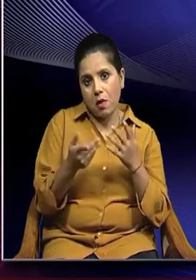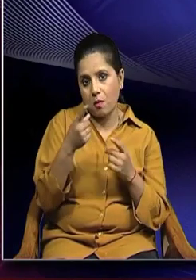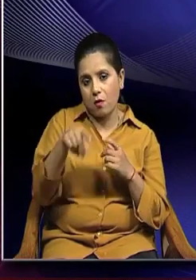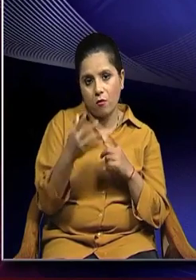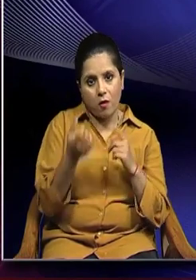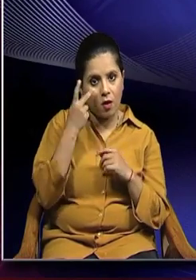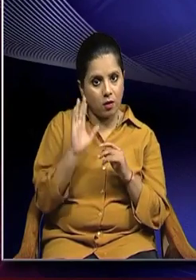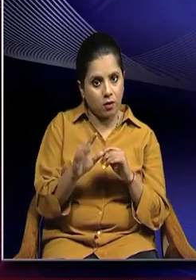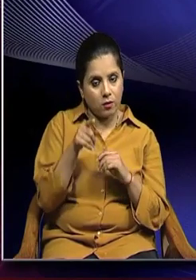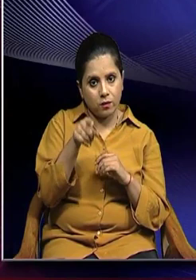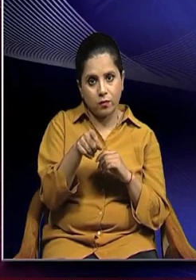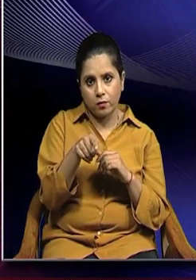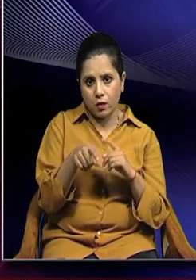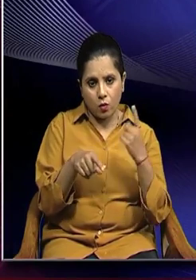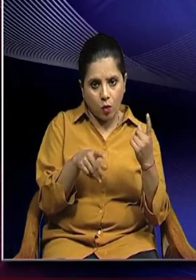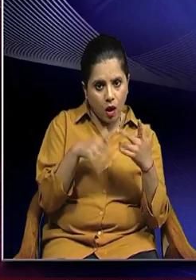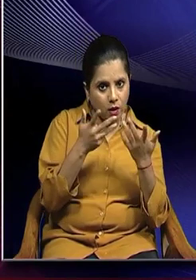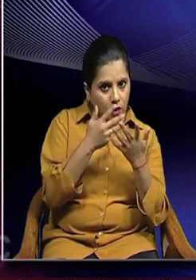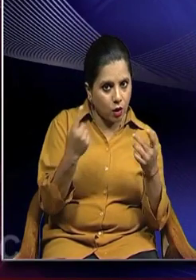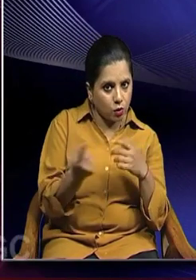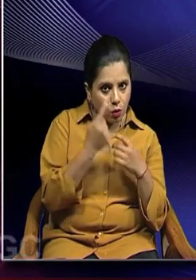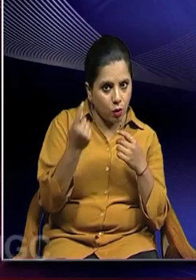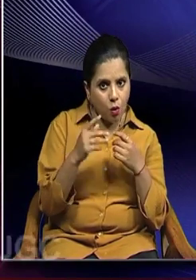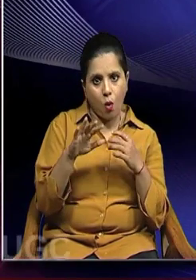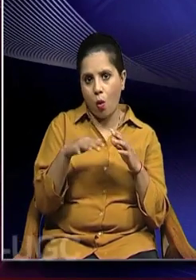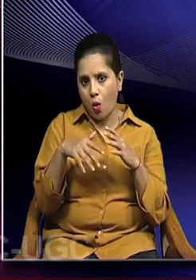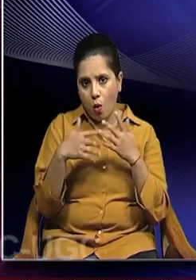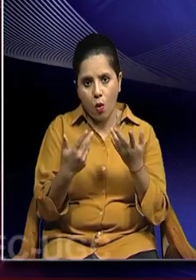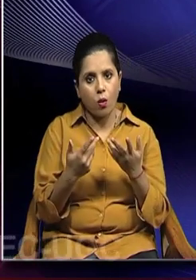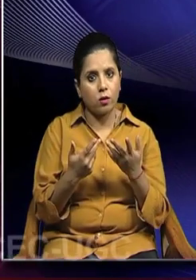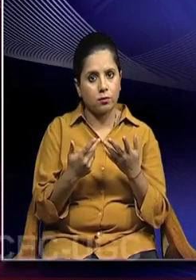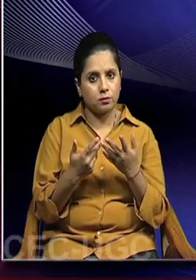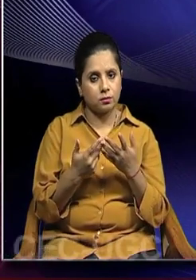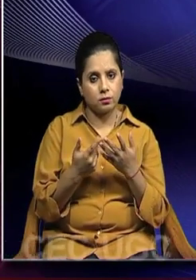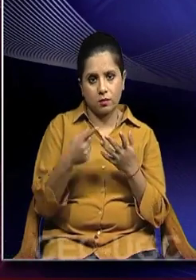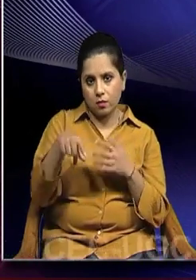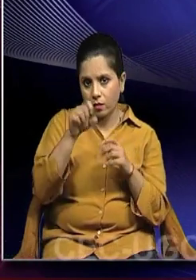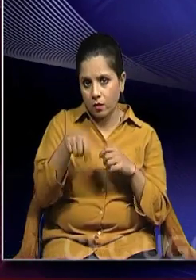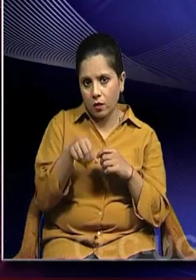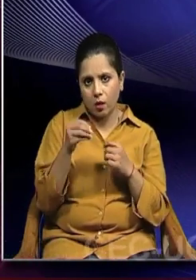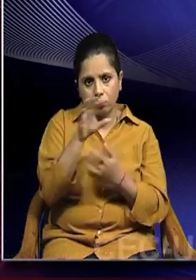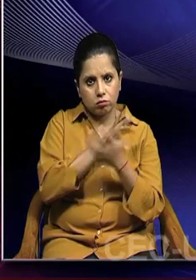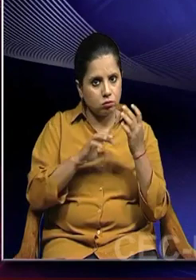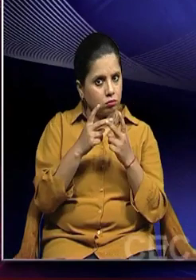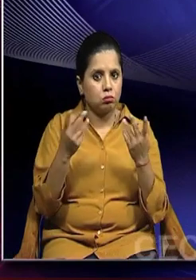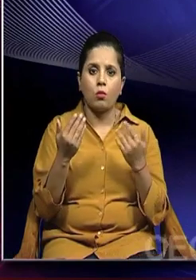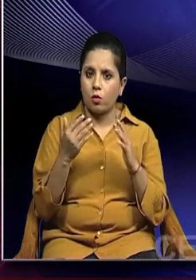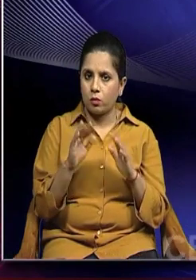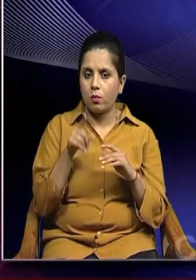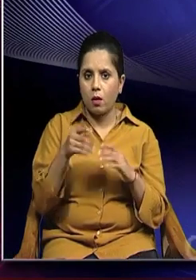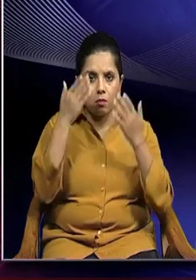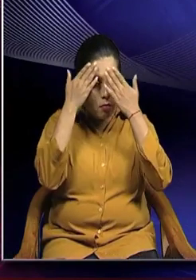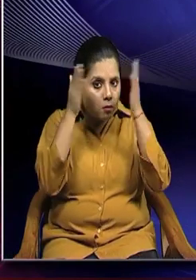the prominence of either one feature only, one state only, or there can be a combination. So,